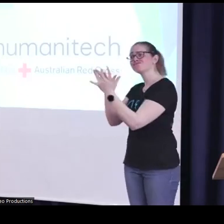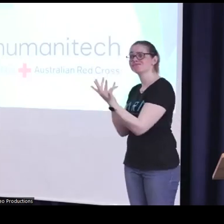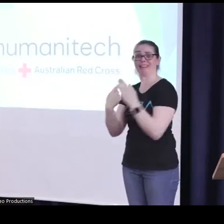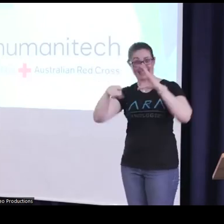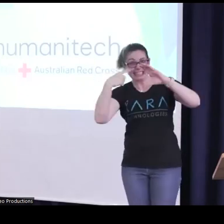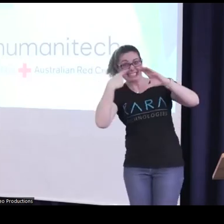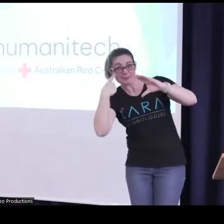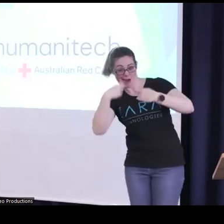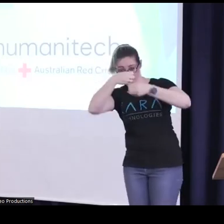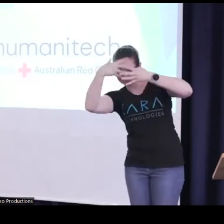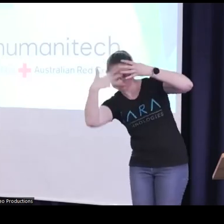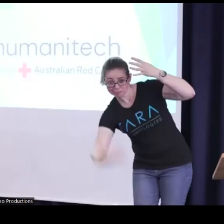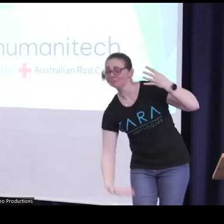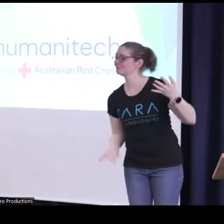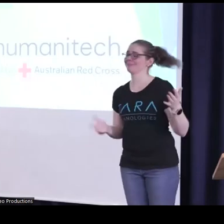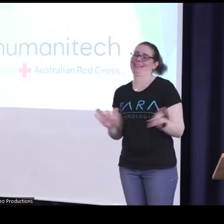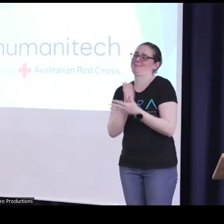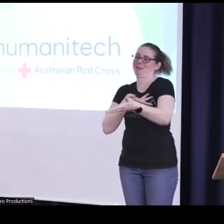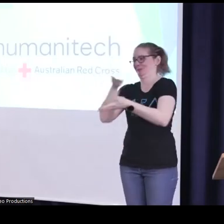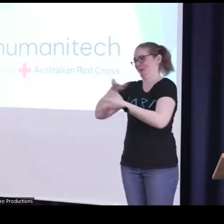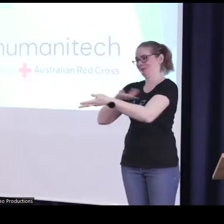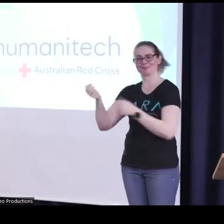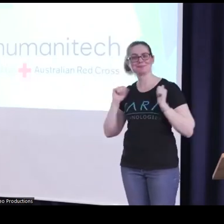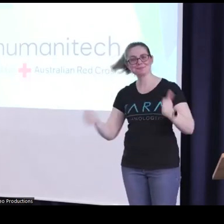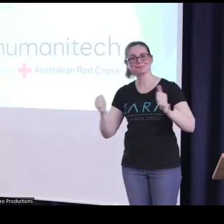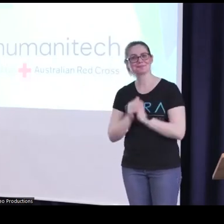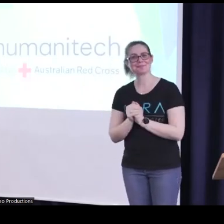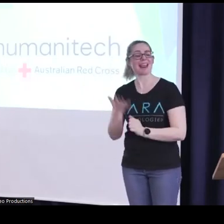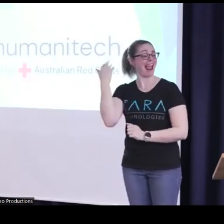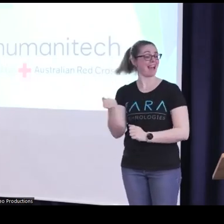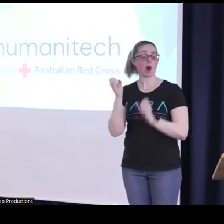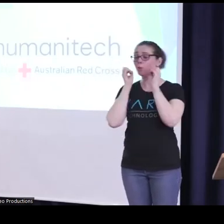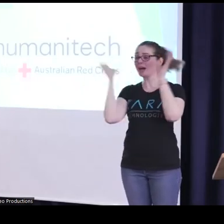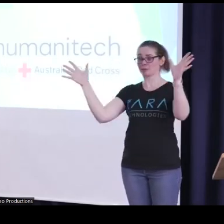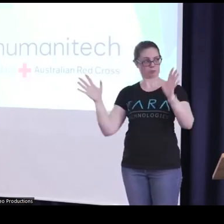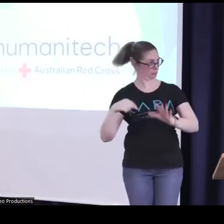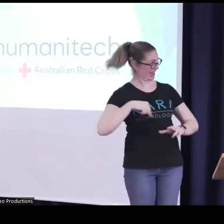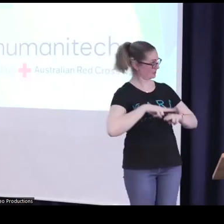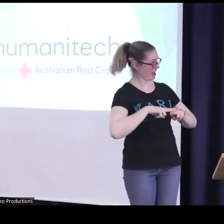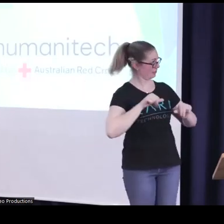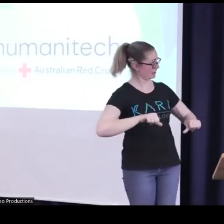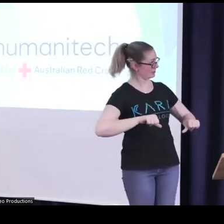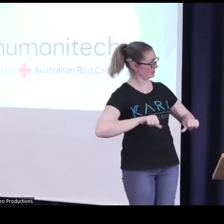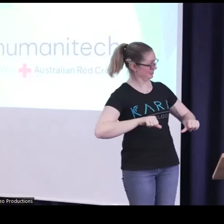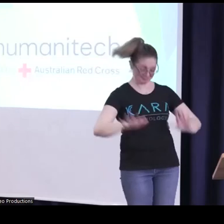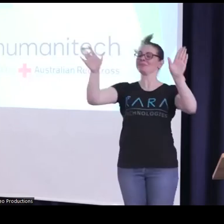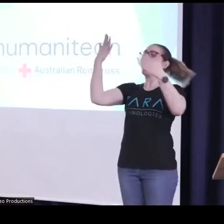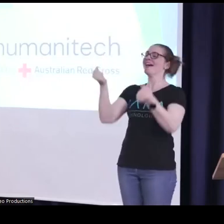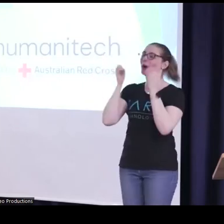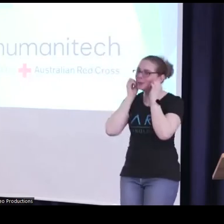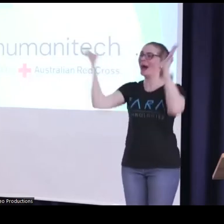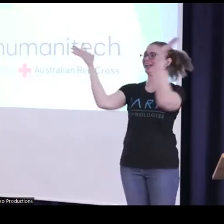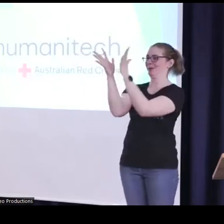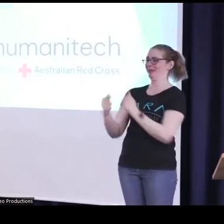really look forward to staying in touch. So send me emails. I want to see my inbox full. Thanks so much. Have a really wonderful, it